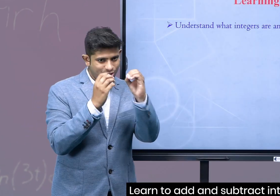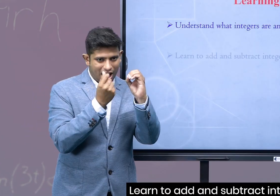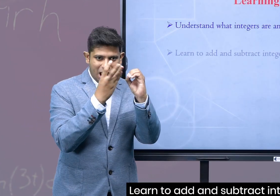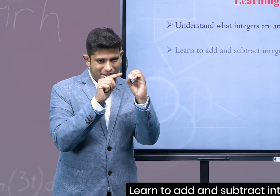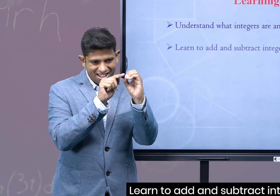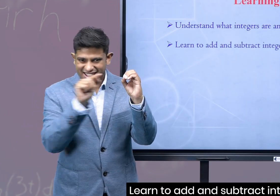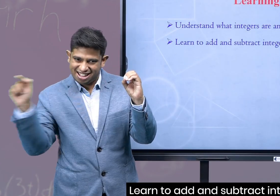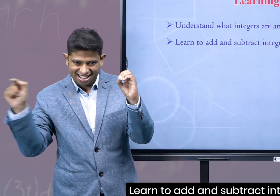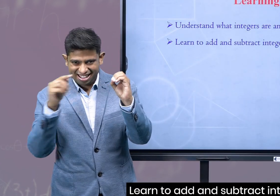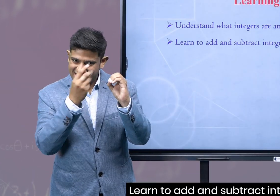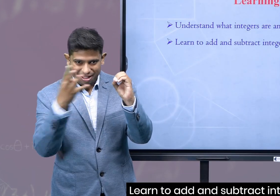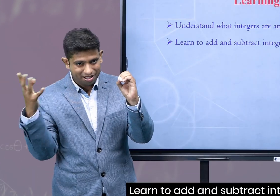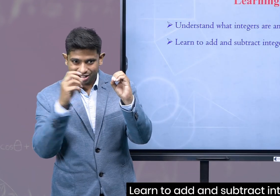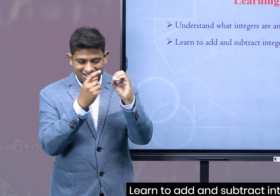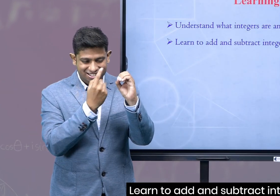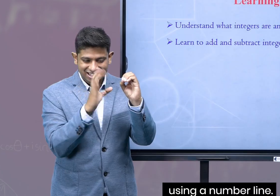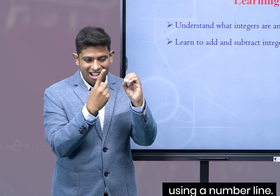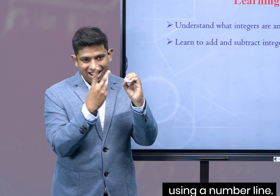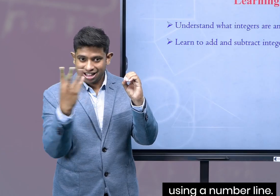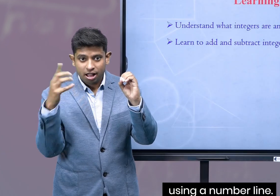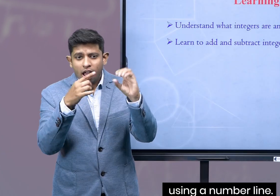Learn to add and subtract integers using a number line.